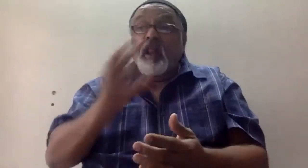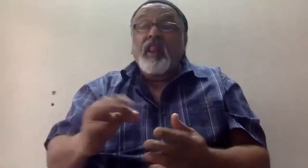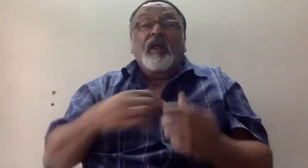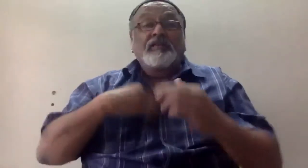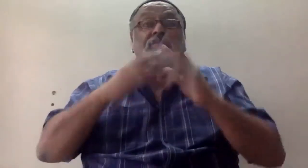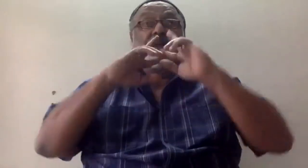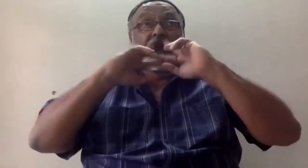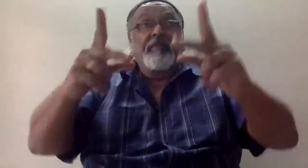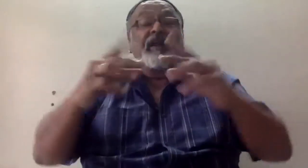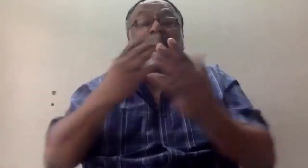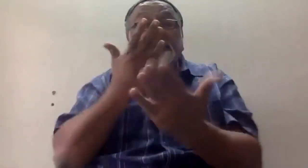there exactly in the same terms?